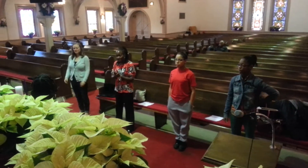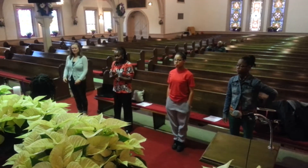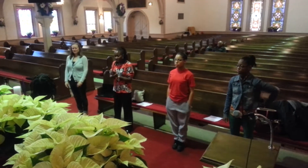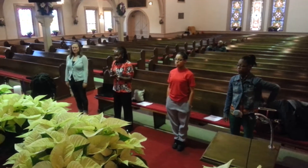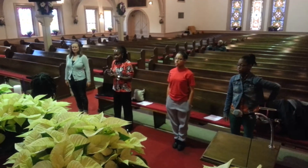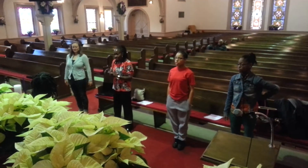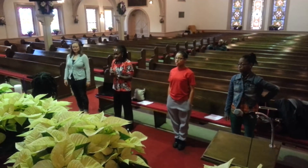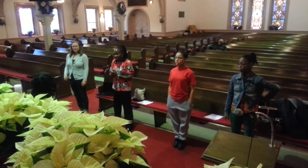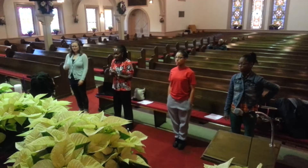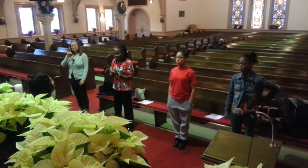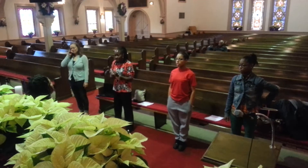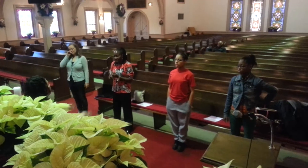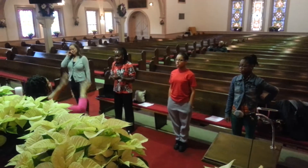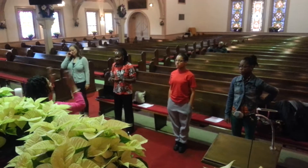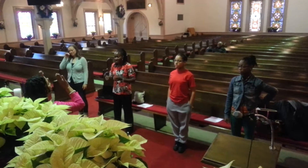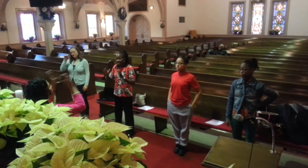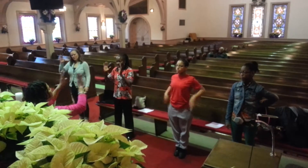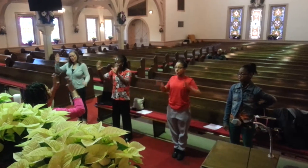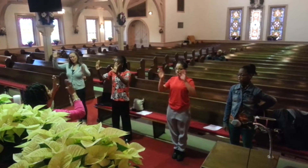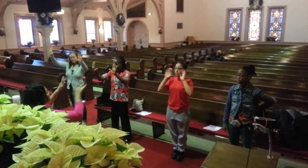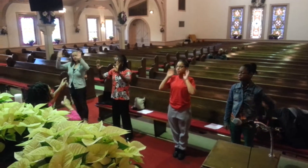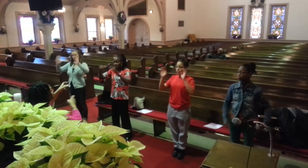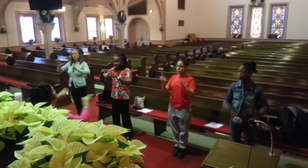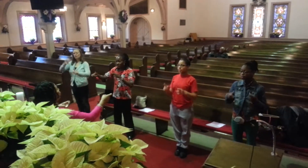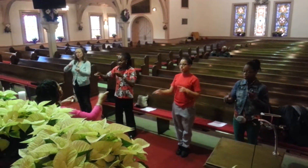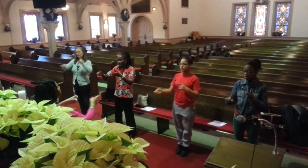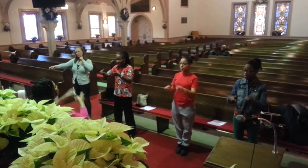may pull that out. So let's look at this. Awesome ruler.